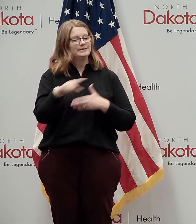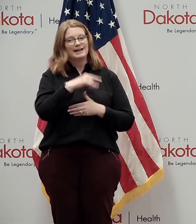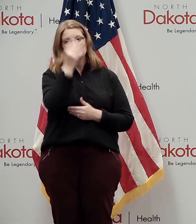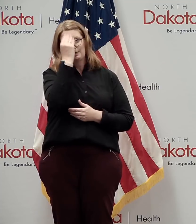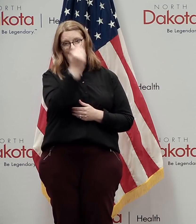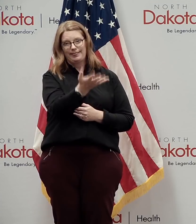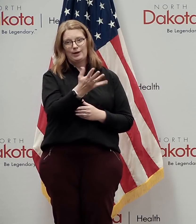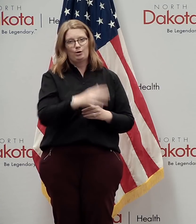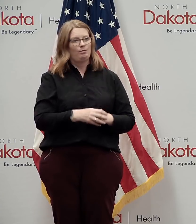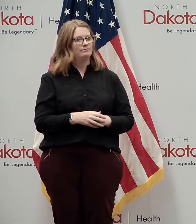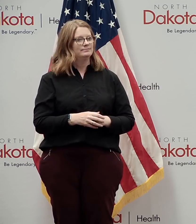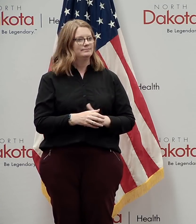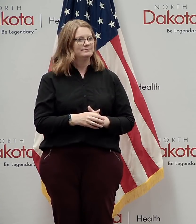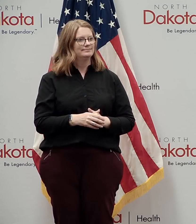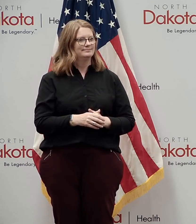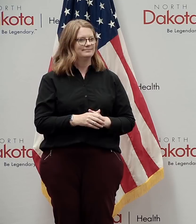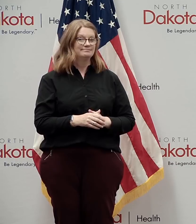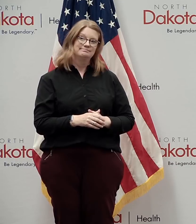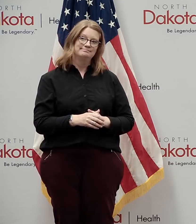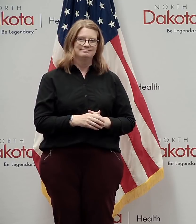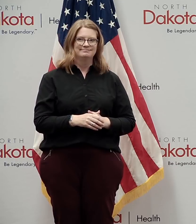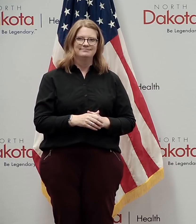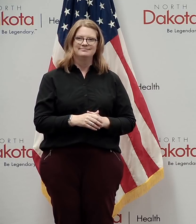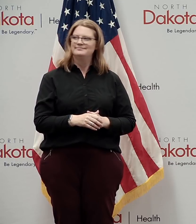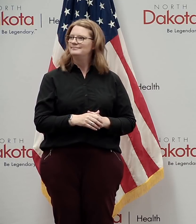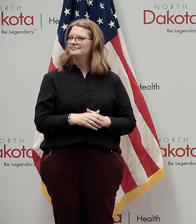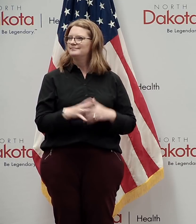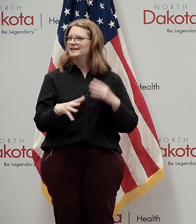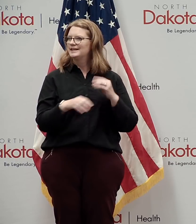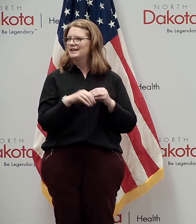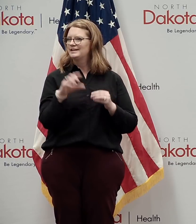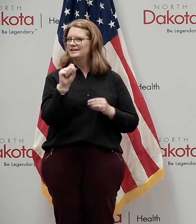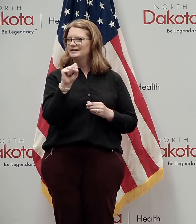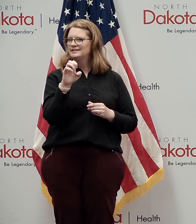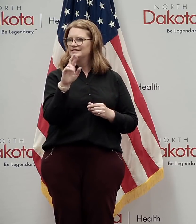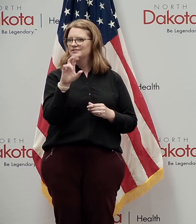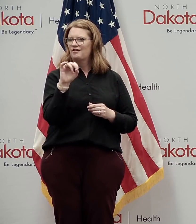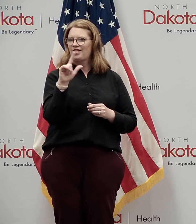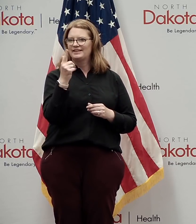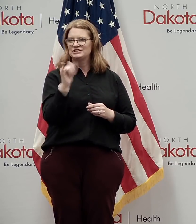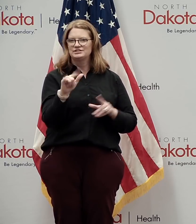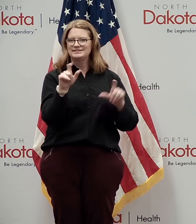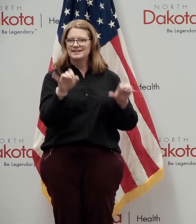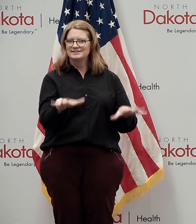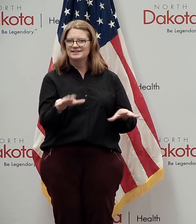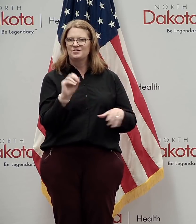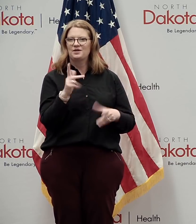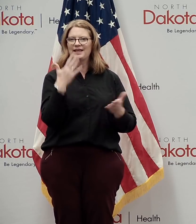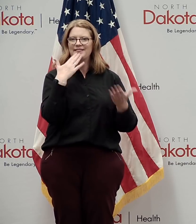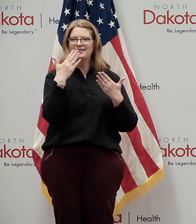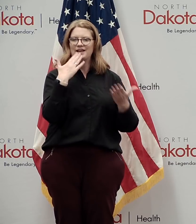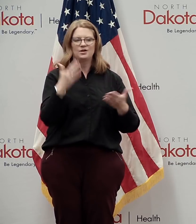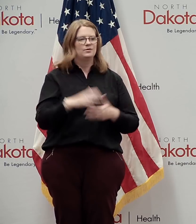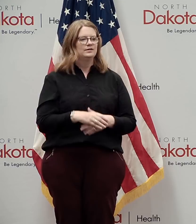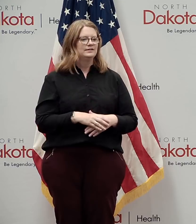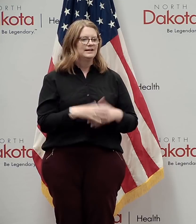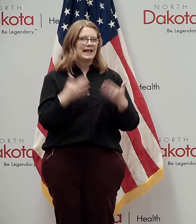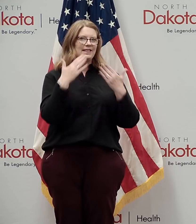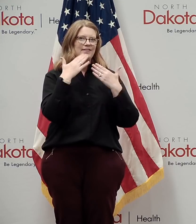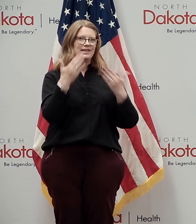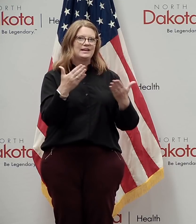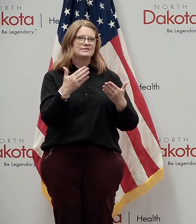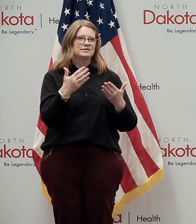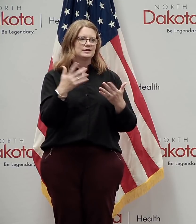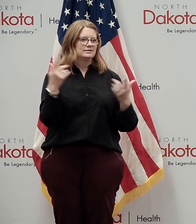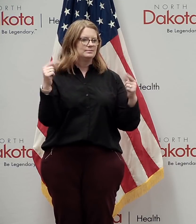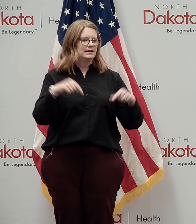that. So, okay, we're adding serology testing to the next week. Okay, well, thank you all, and thank you guys for